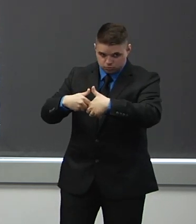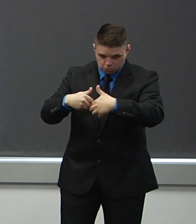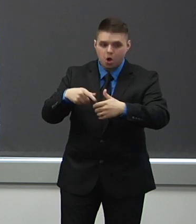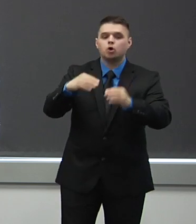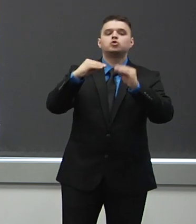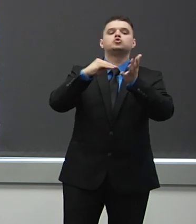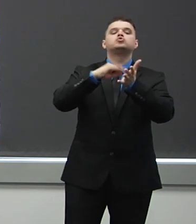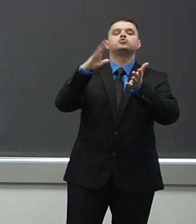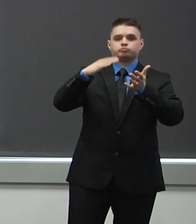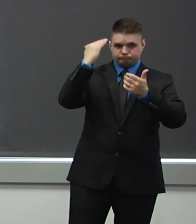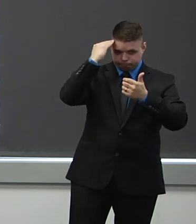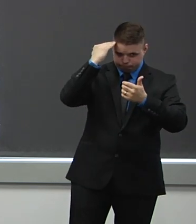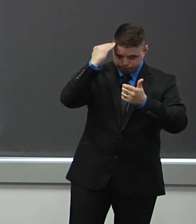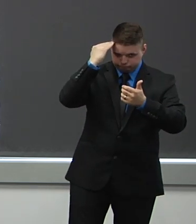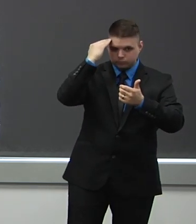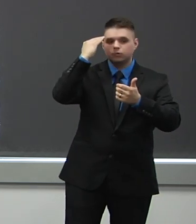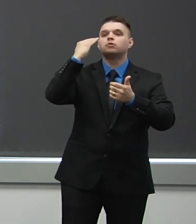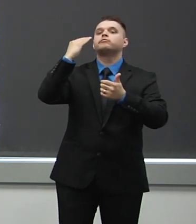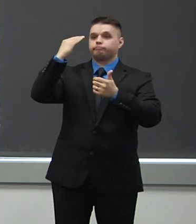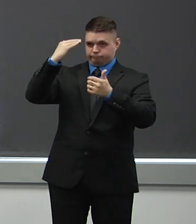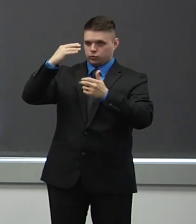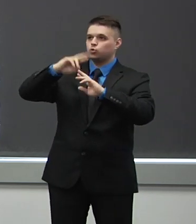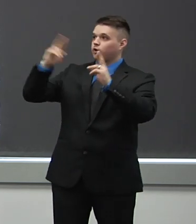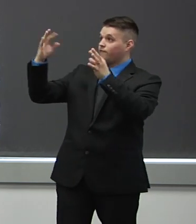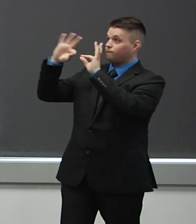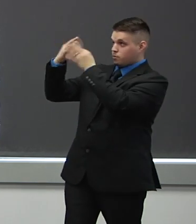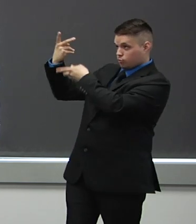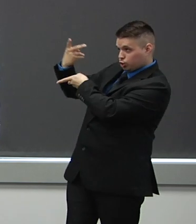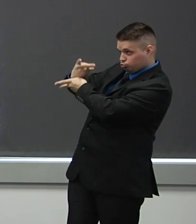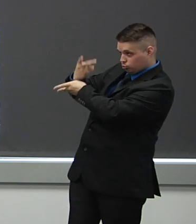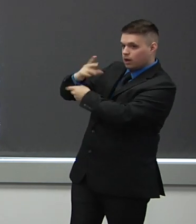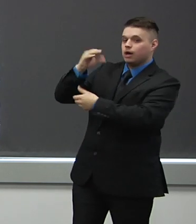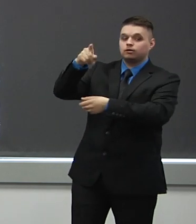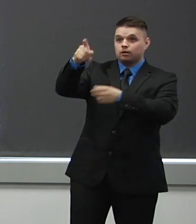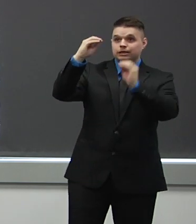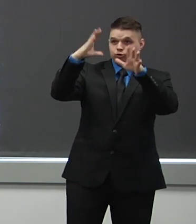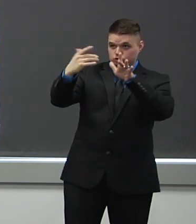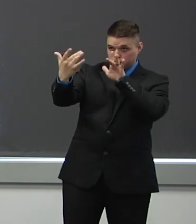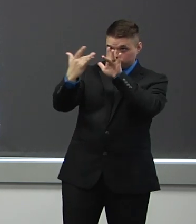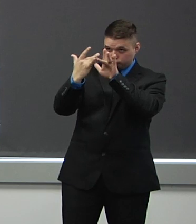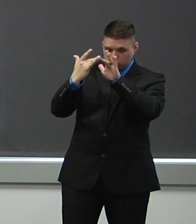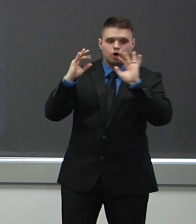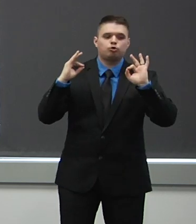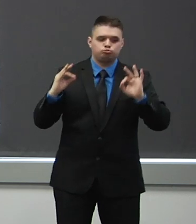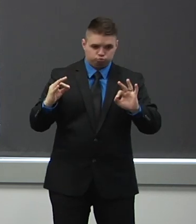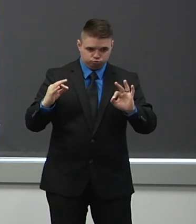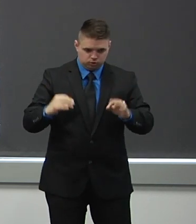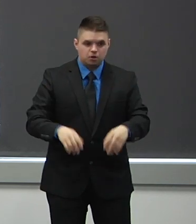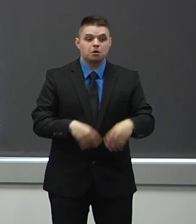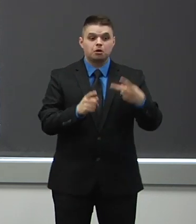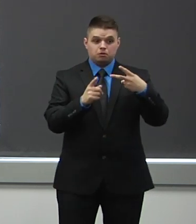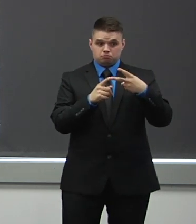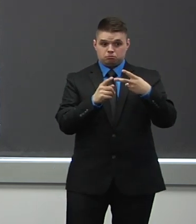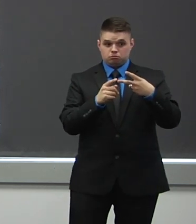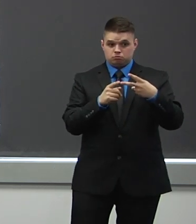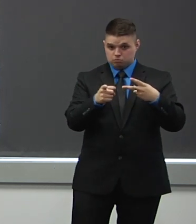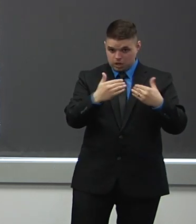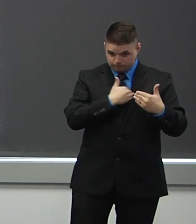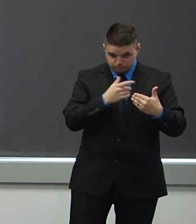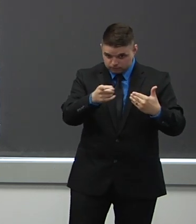adult out there that cares for them. Second, to ensure that they are physically safe and healthy, that they have access to meals and